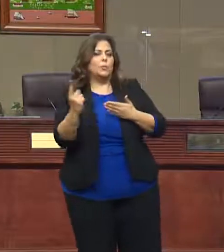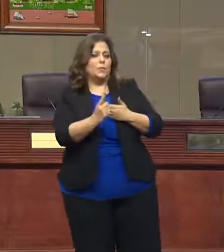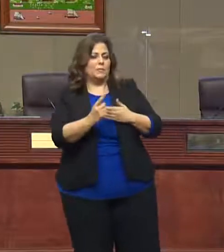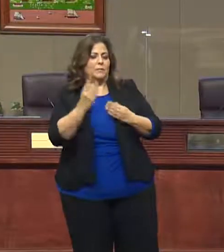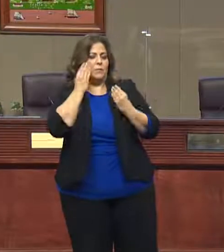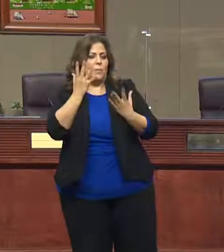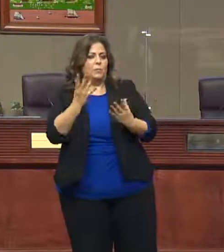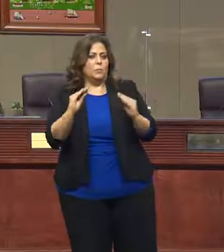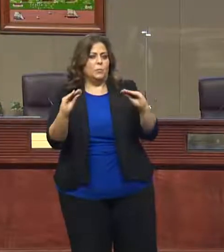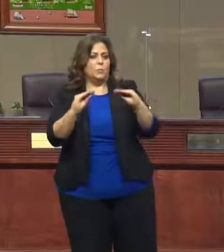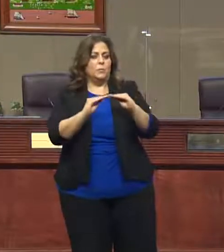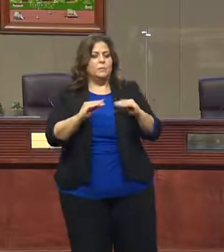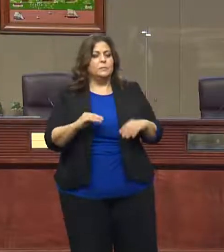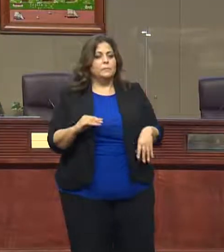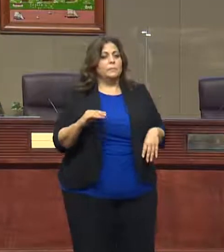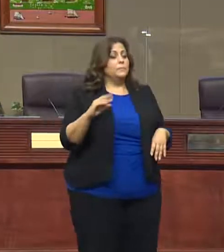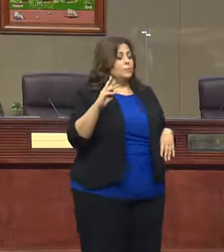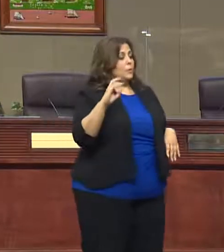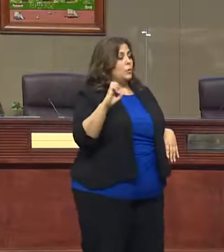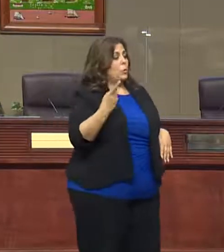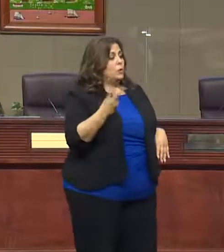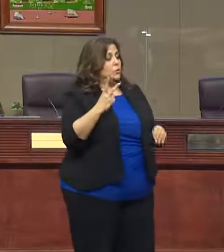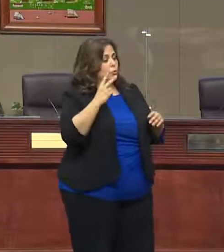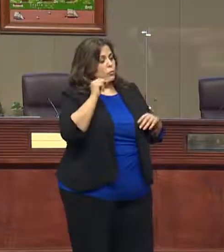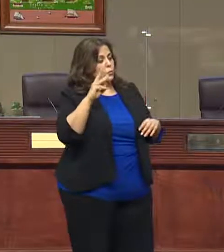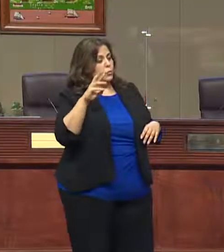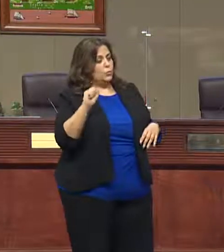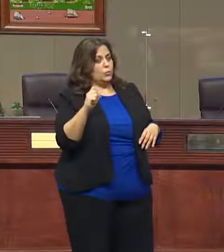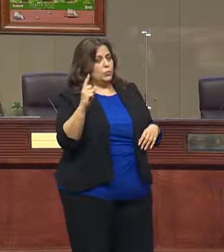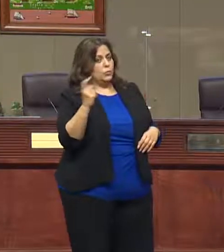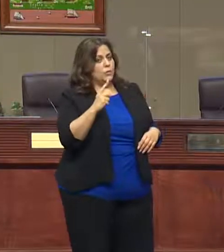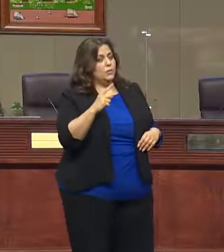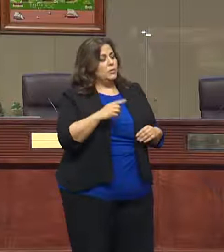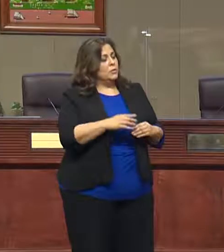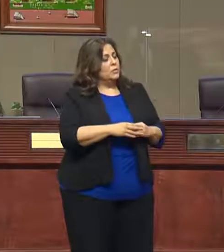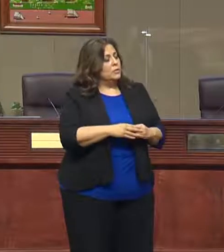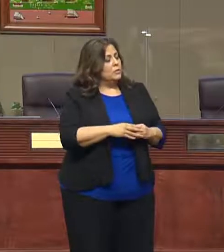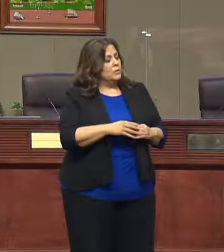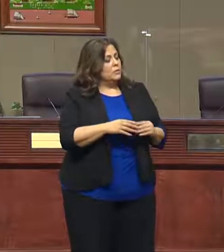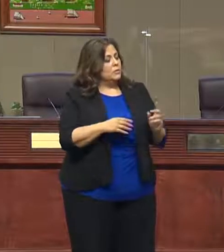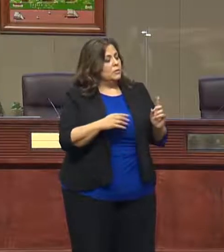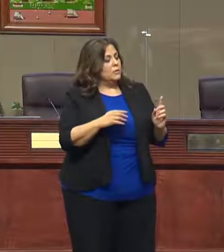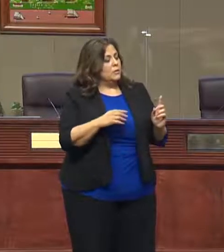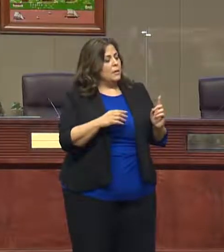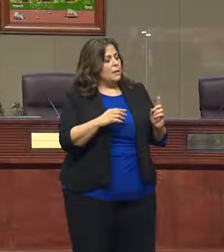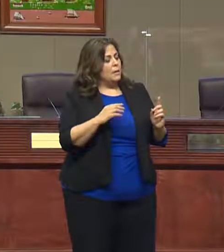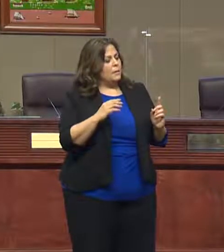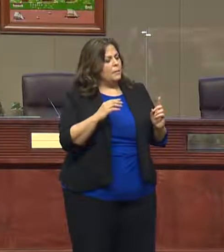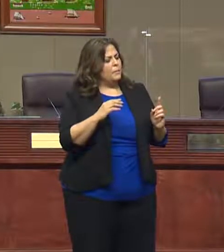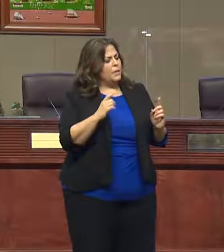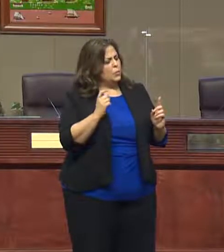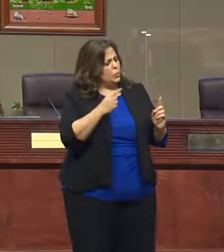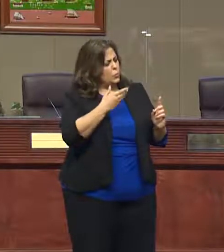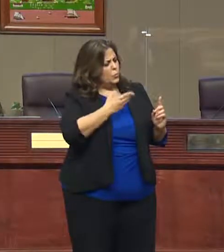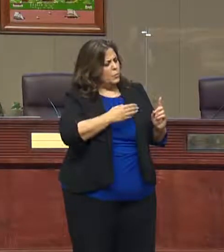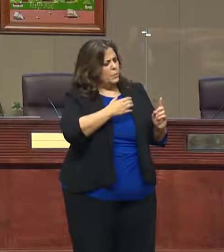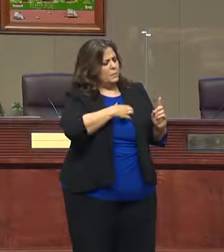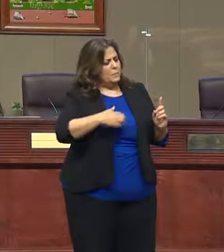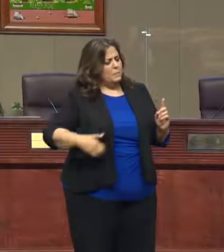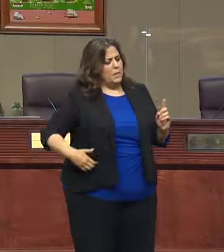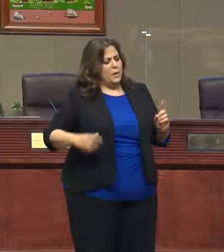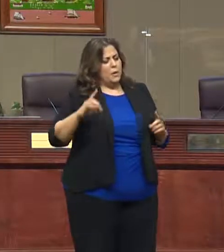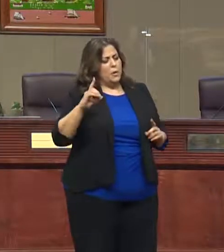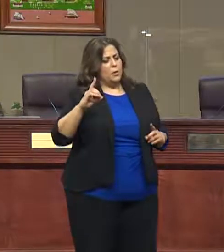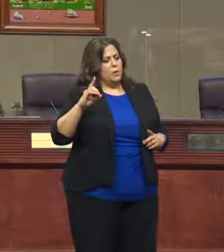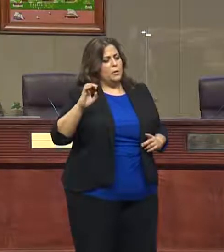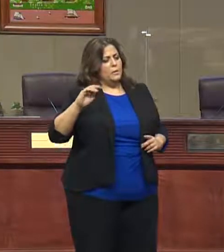This is Kelsey Thord with West 2 News as well. This is also for Mayor Demings. Mayor, you've talked a lot. I mean, we